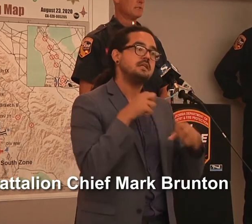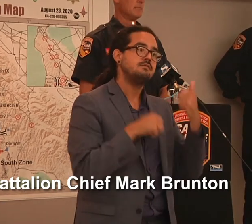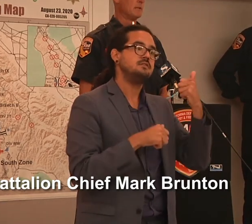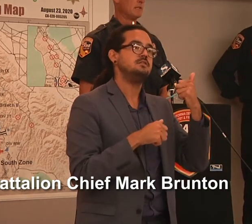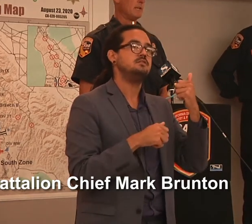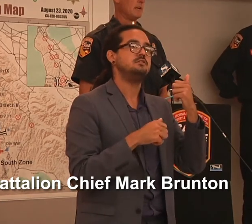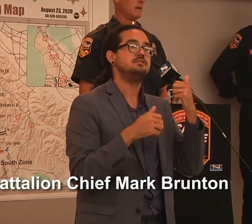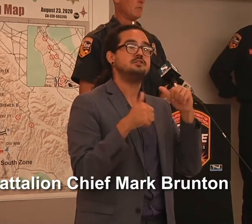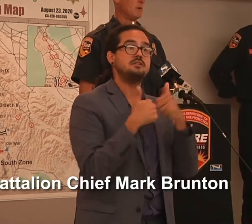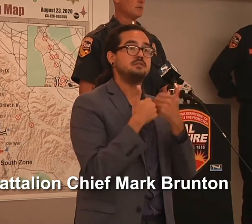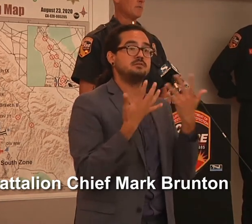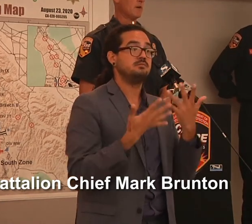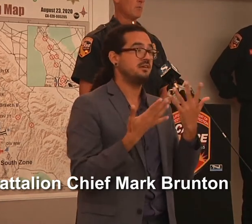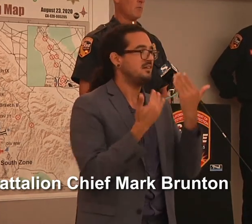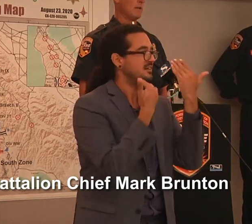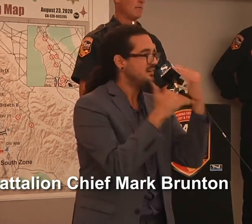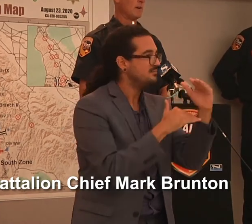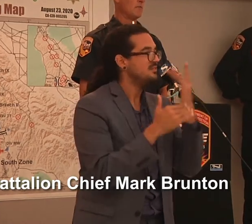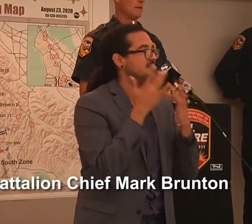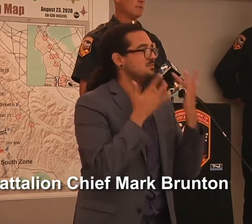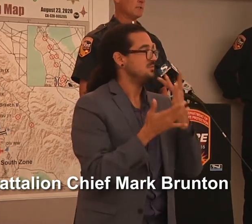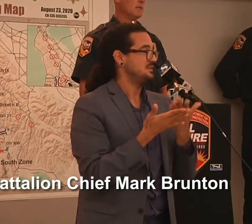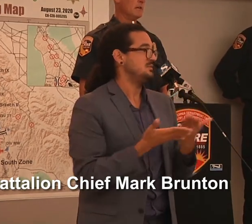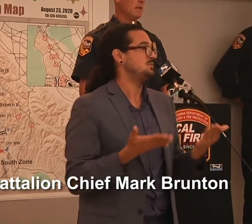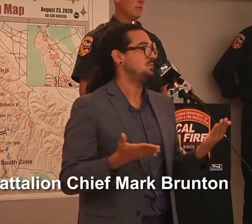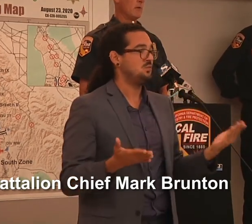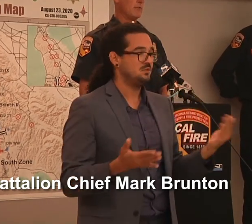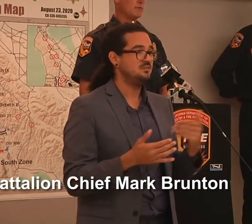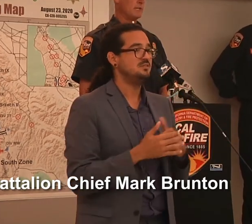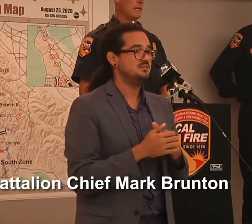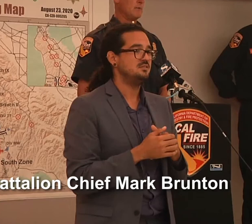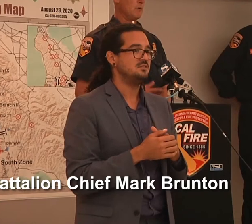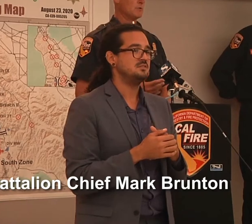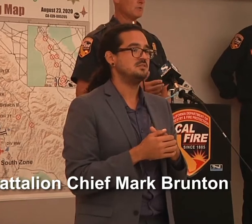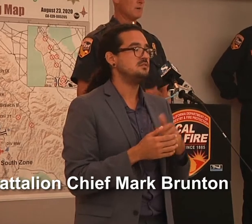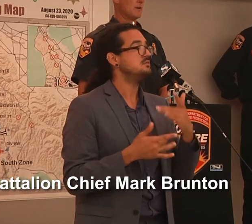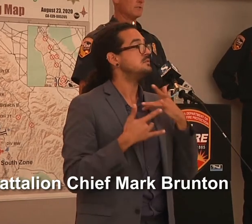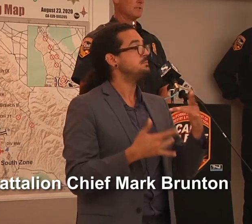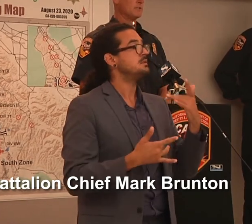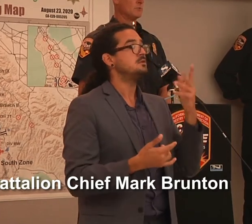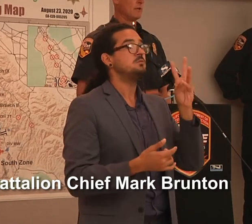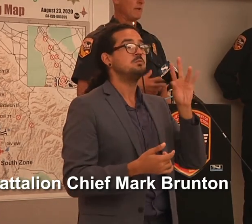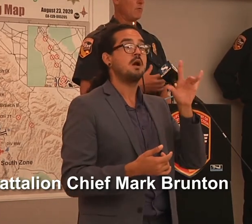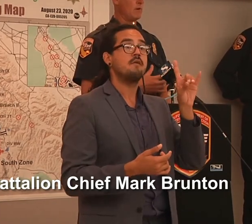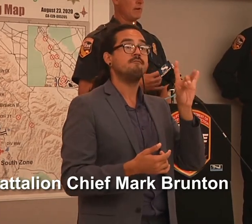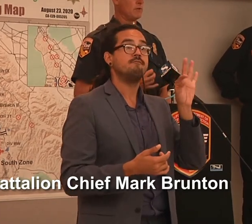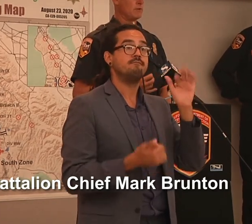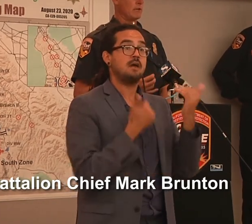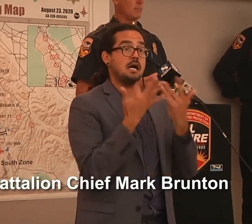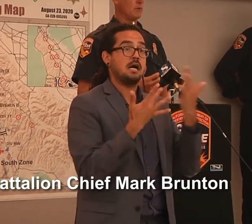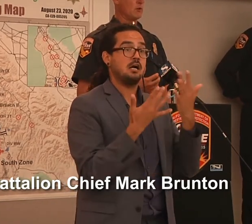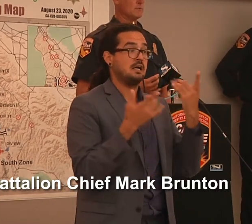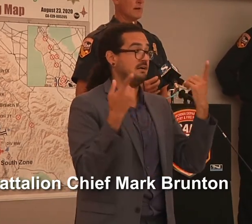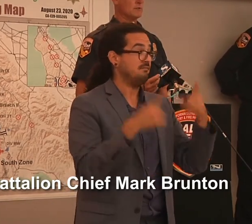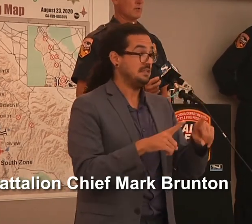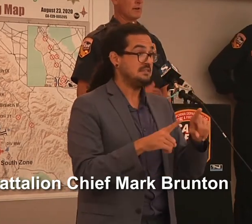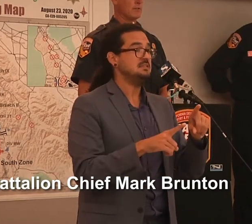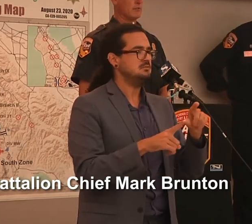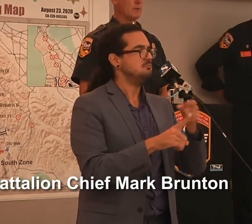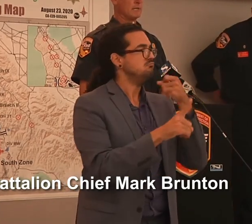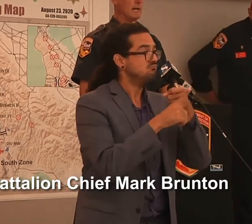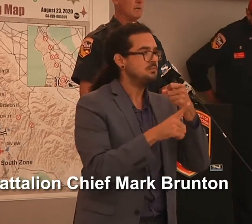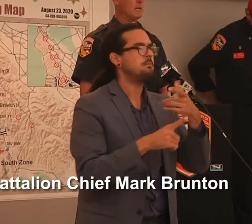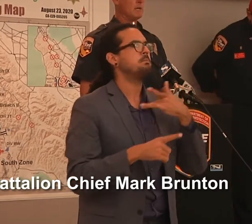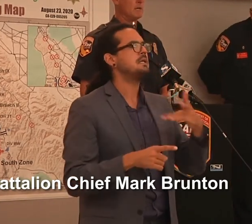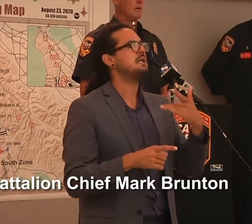resources. Typically, on most of our wildland fire events throughout the state and most fire seasons, we'll have one or a couple large fires occurring